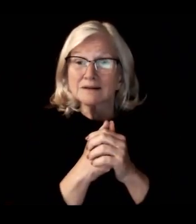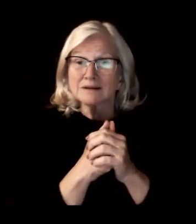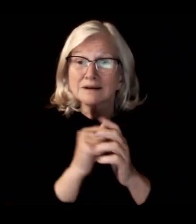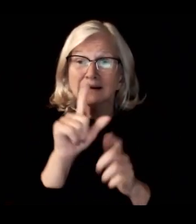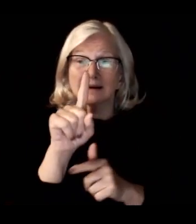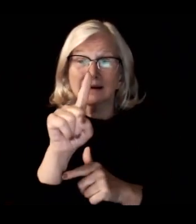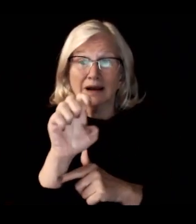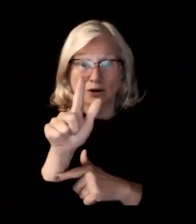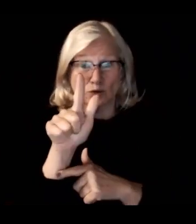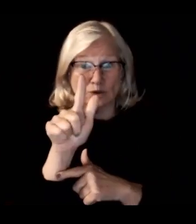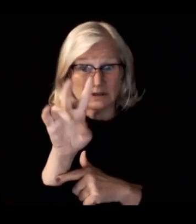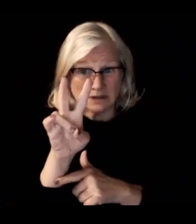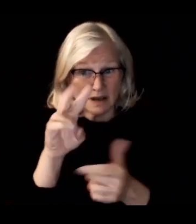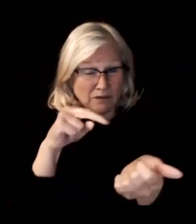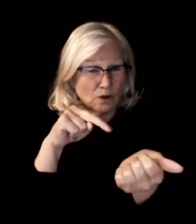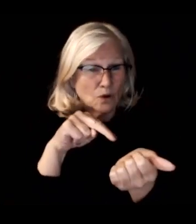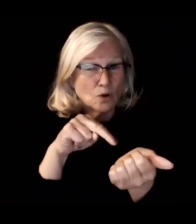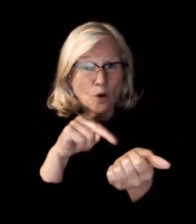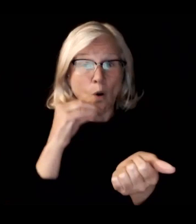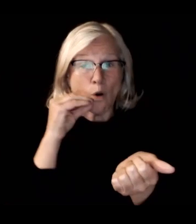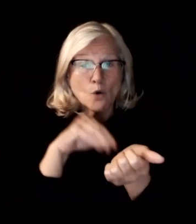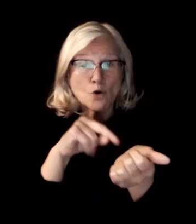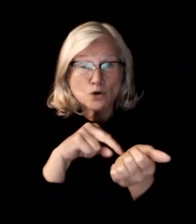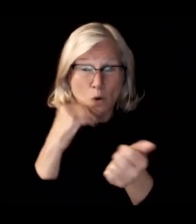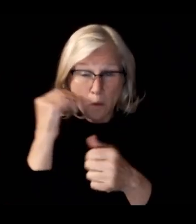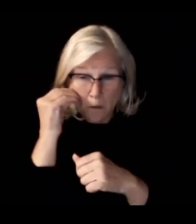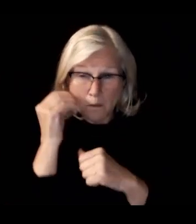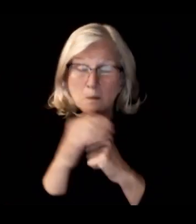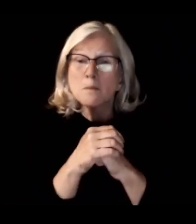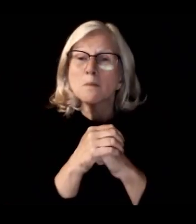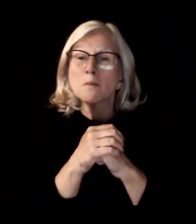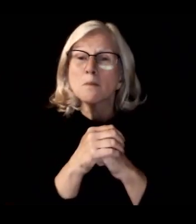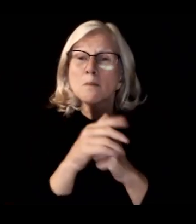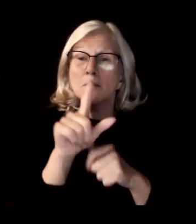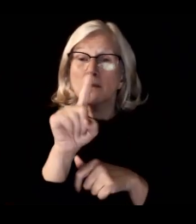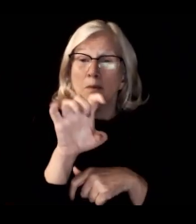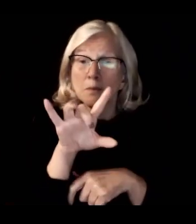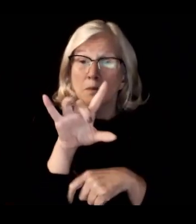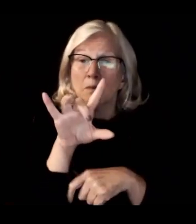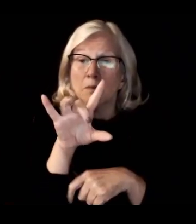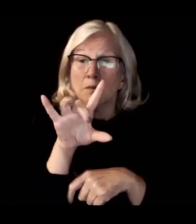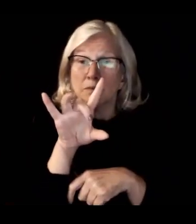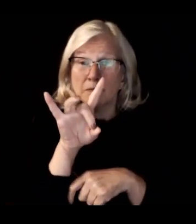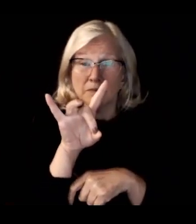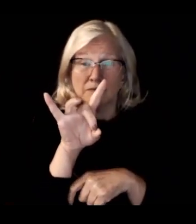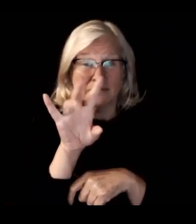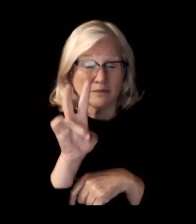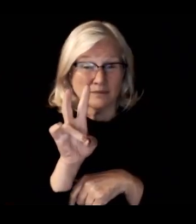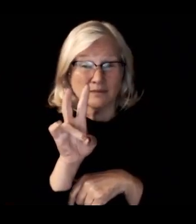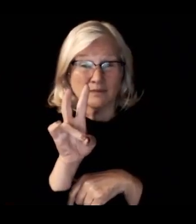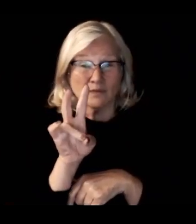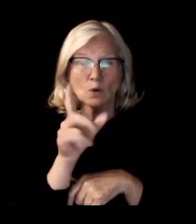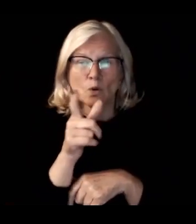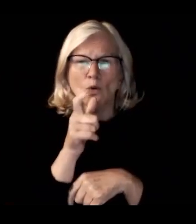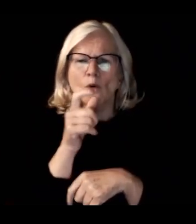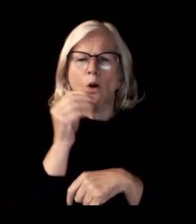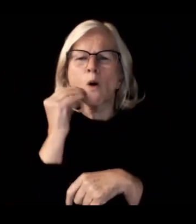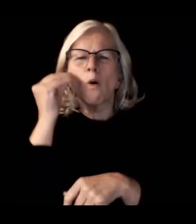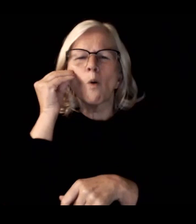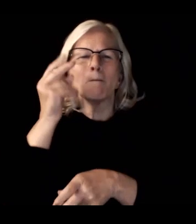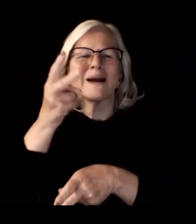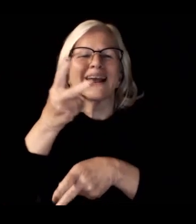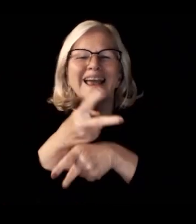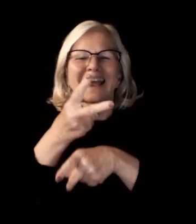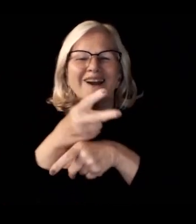187 were home care providers or assisted living type facilities, and 56 of them were campuses with both nursing